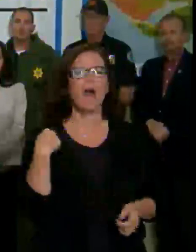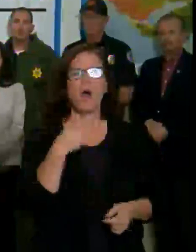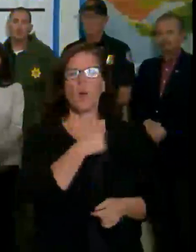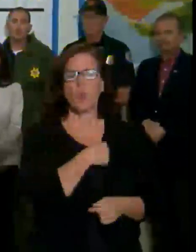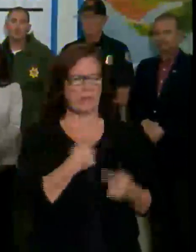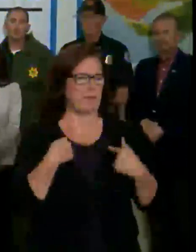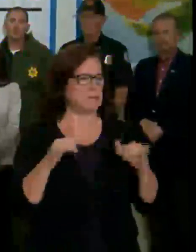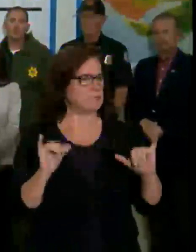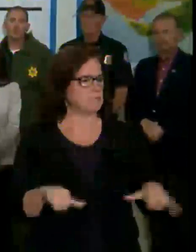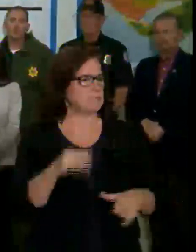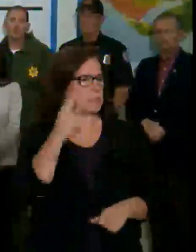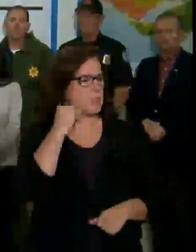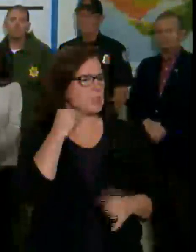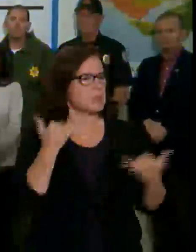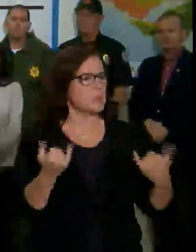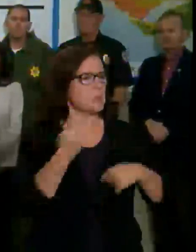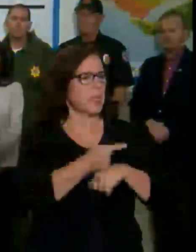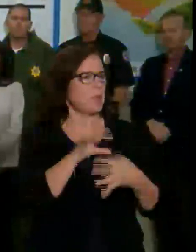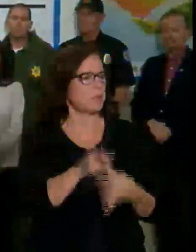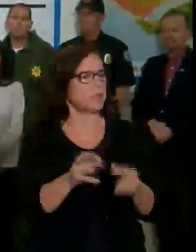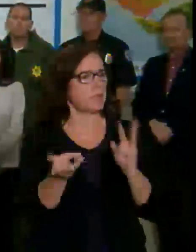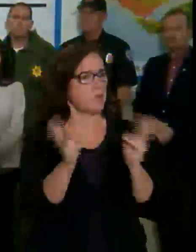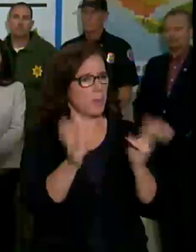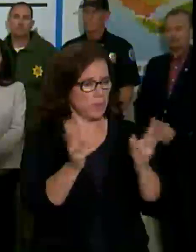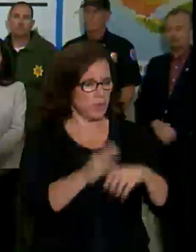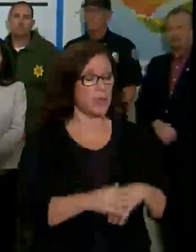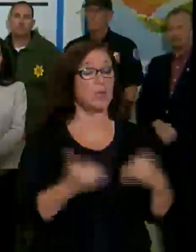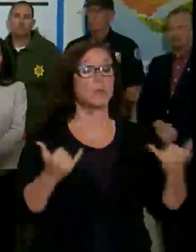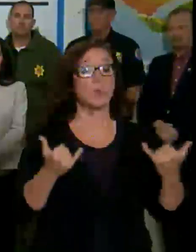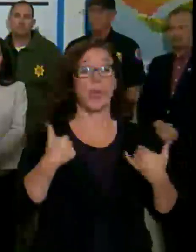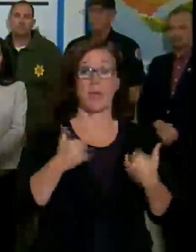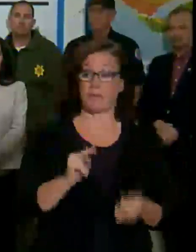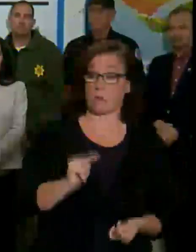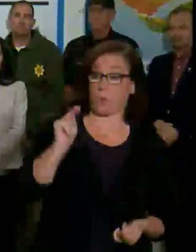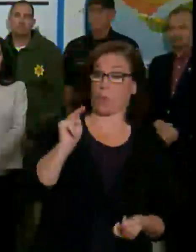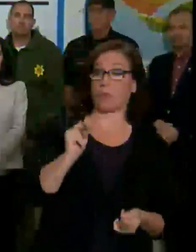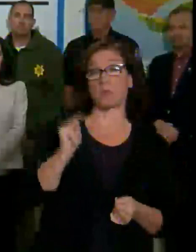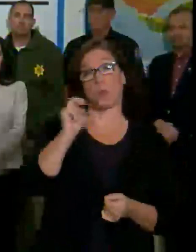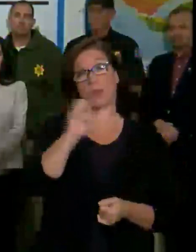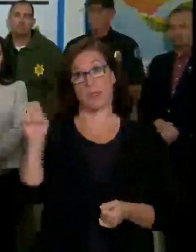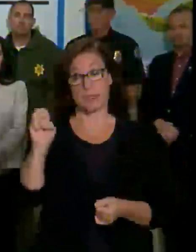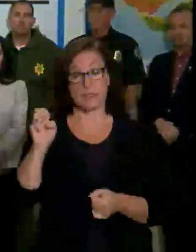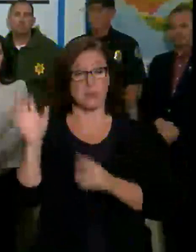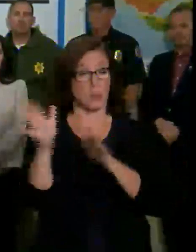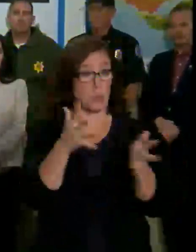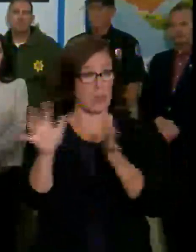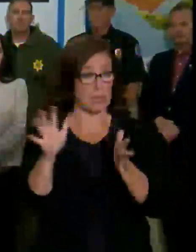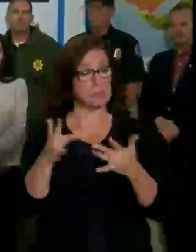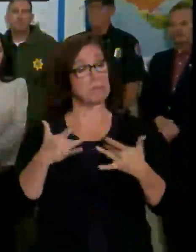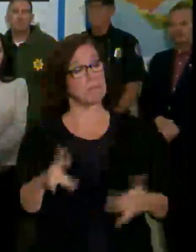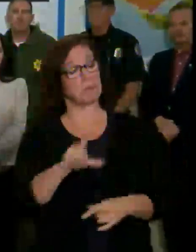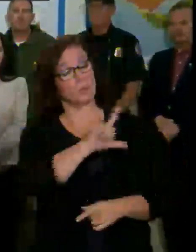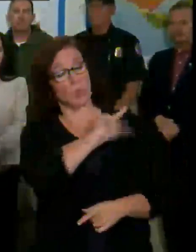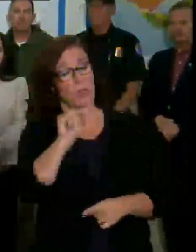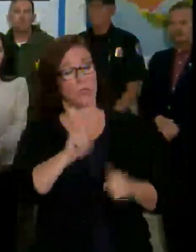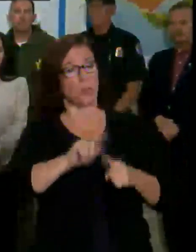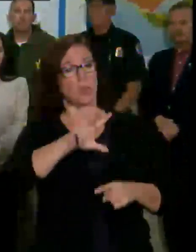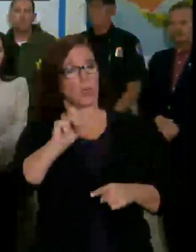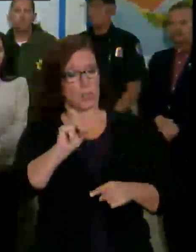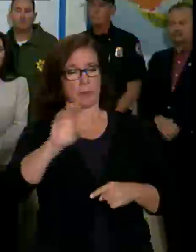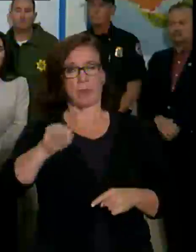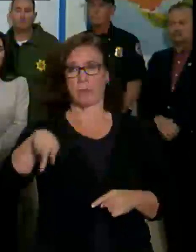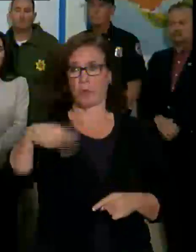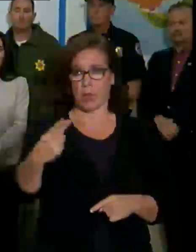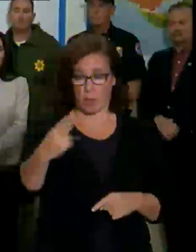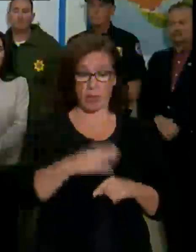couple of days. So this morning there were some gusty northeast winds across the fire, generally between 20 and 30 miles per hour. But by late